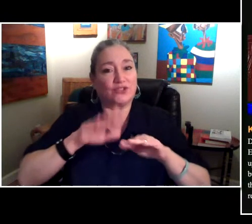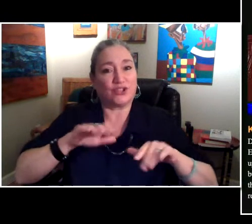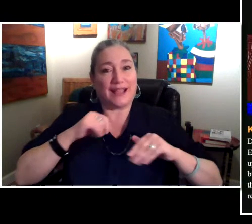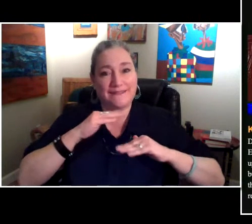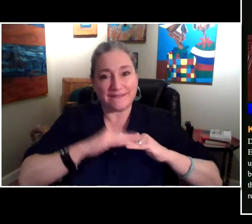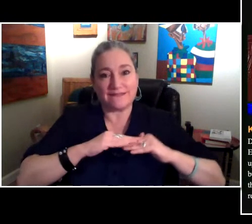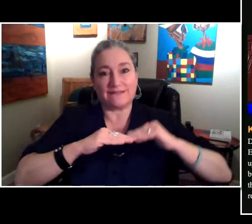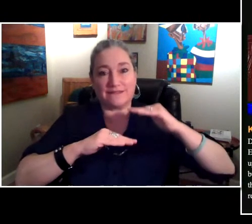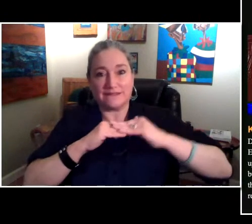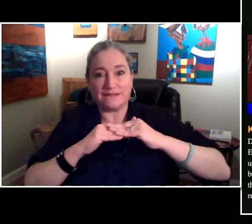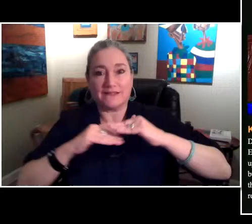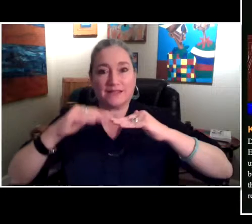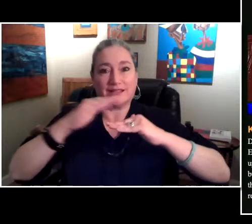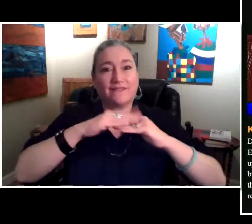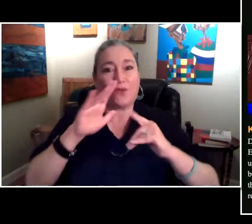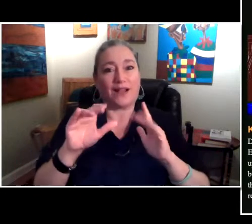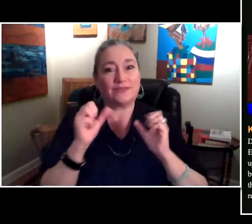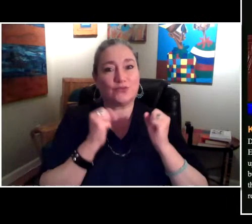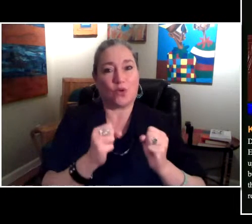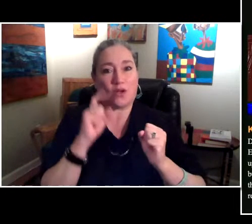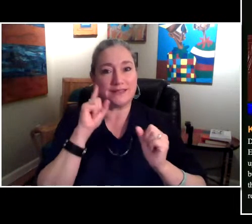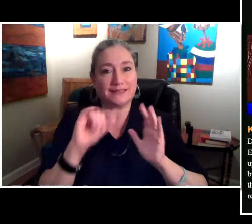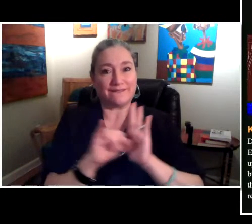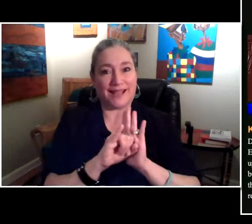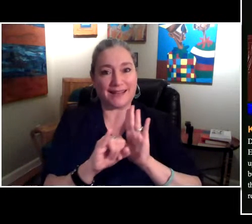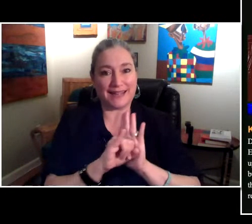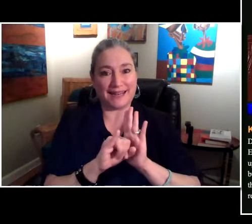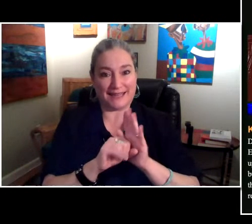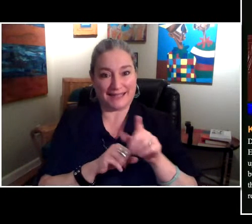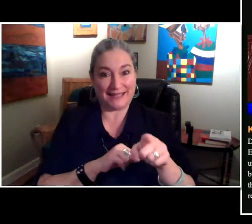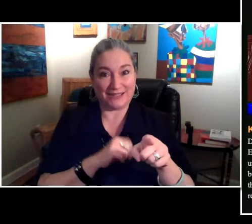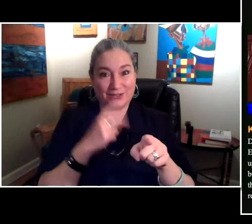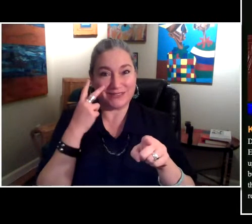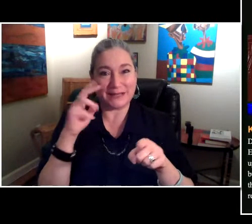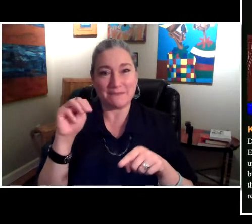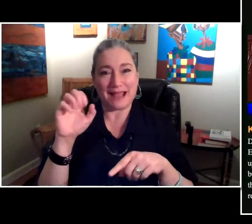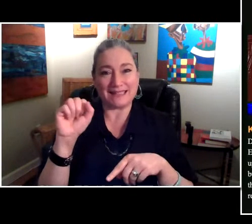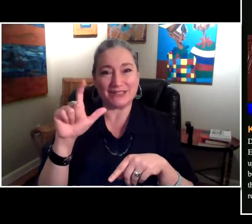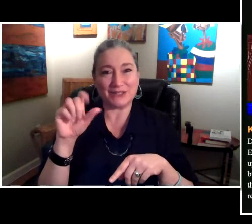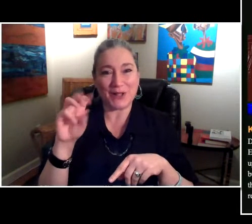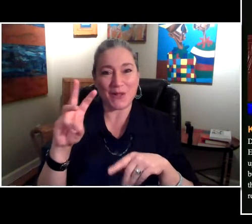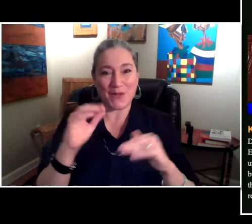Kate, through this art, shares that the final tier is the deaf child's